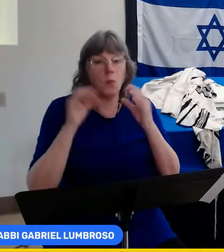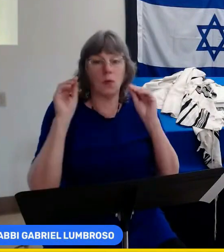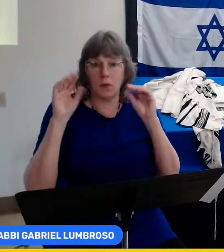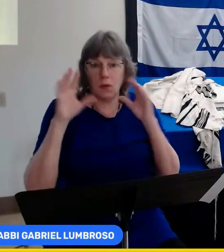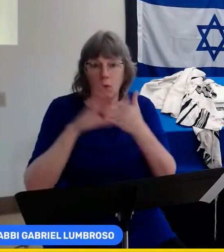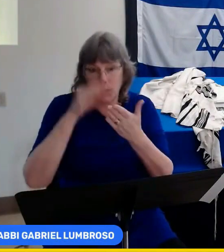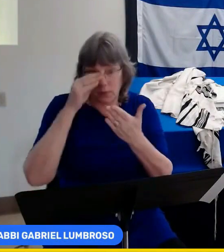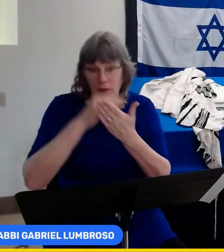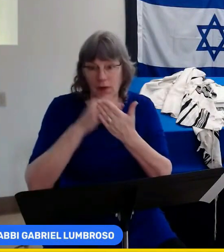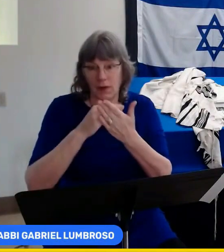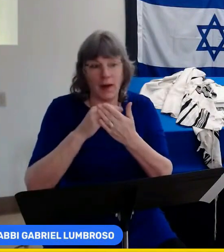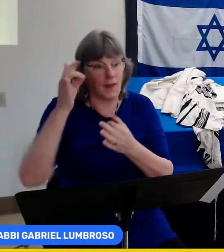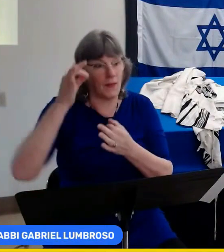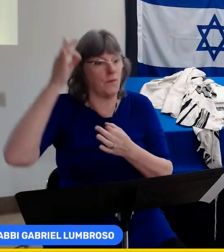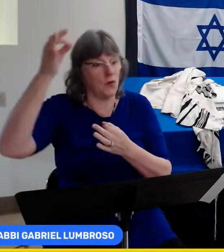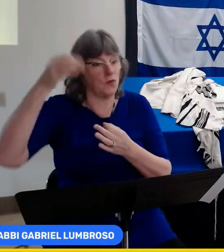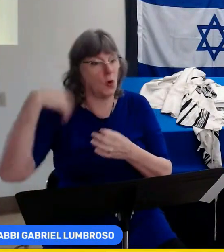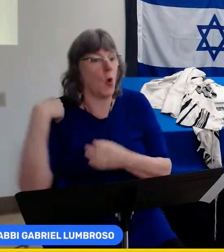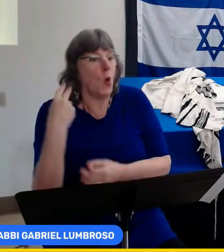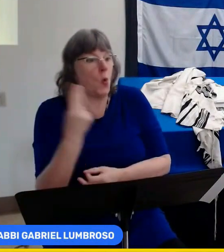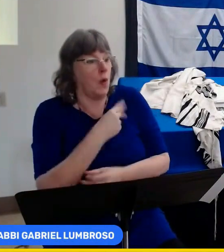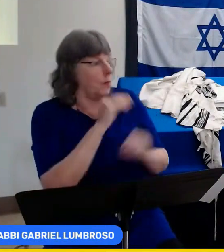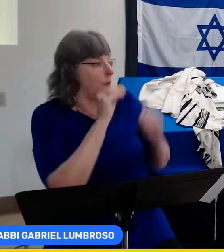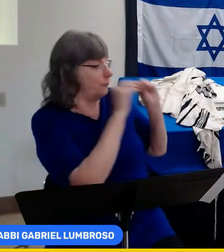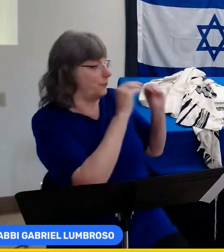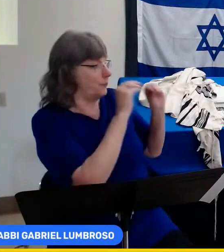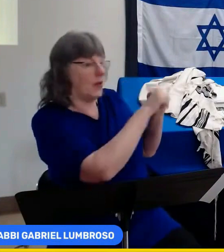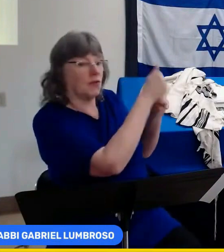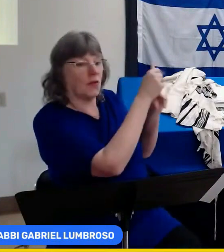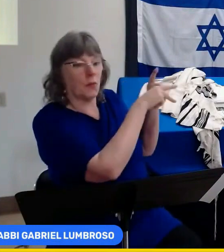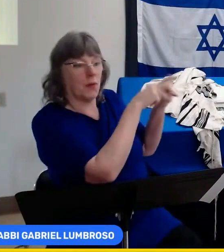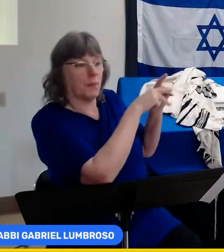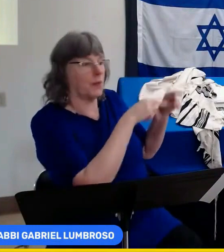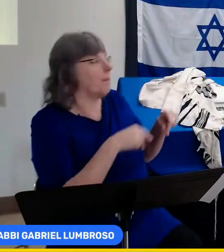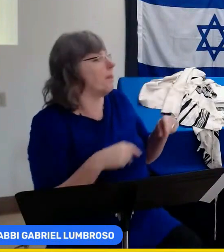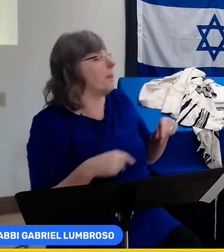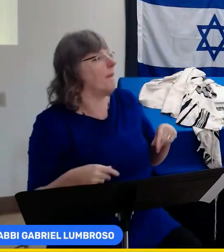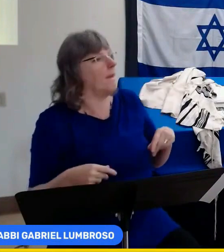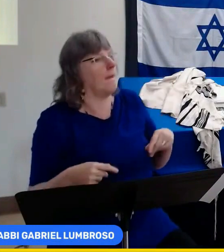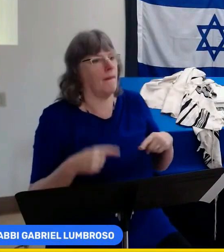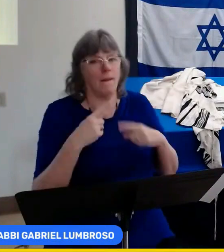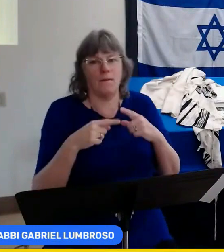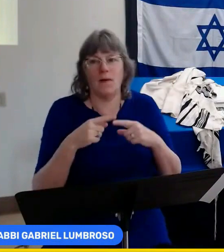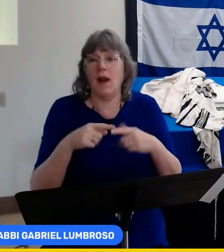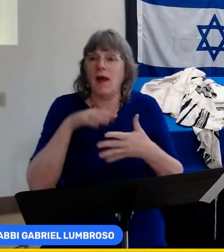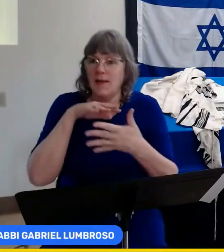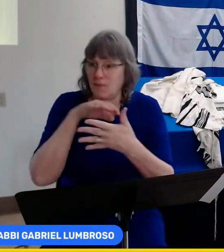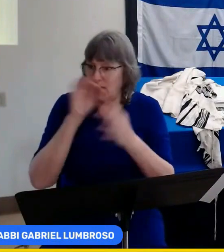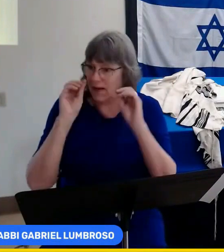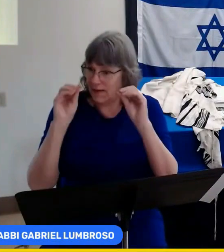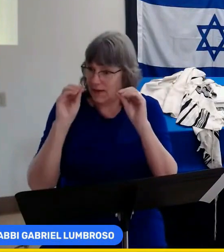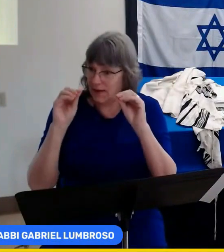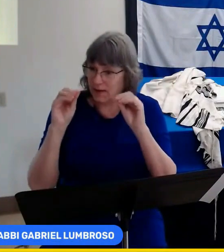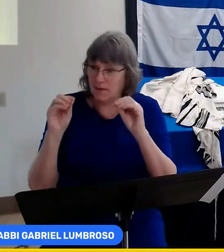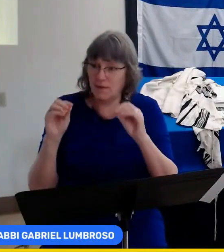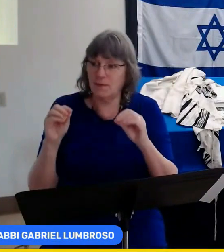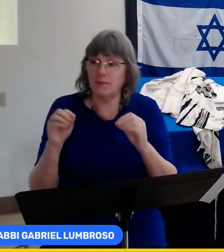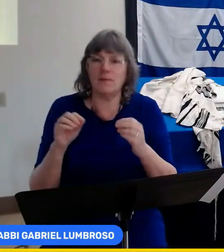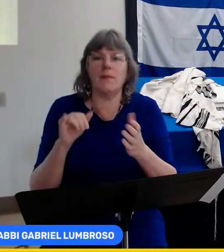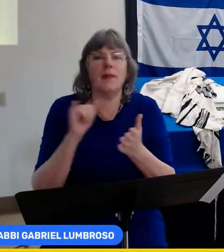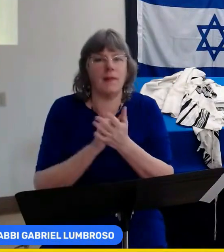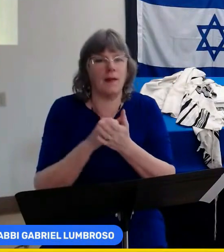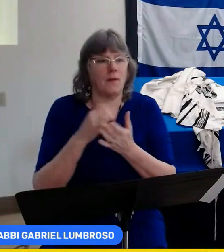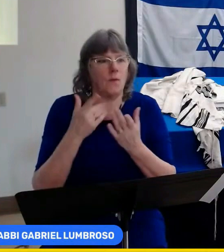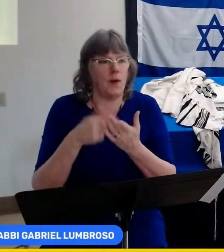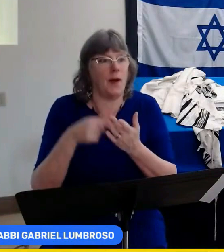That's what we're doing today. Personally, when I come here and we do service and teach and all that, that's what